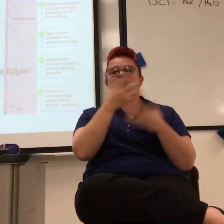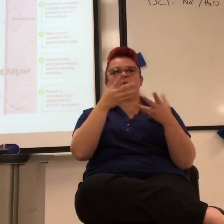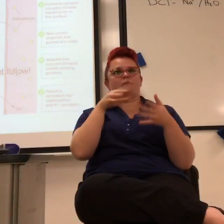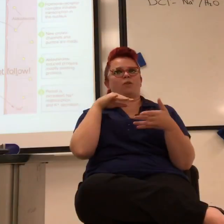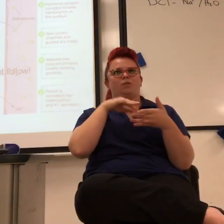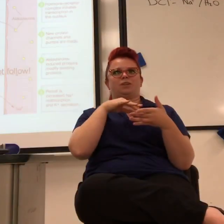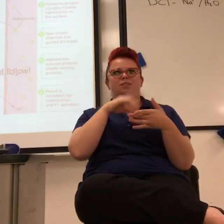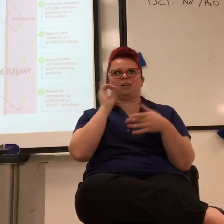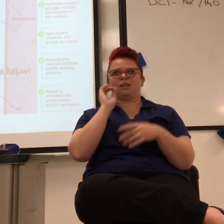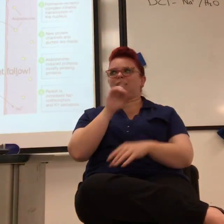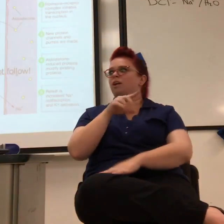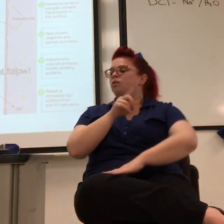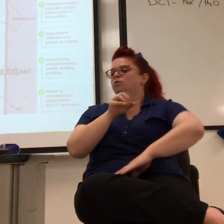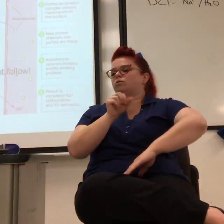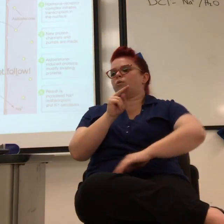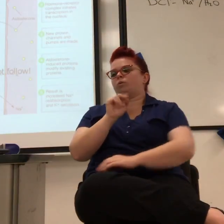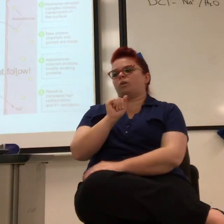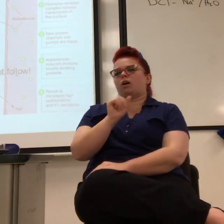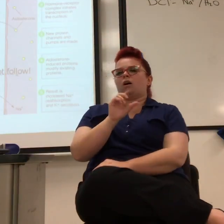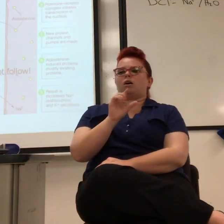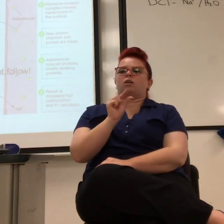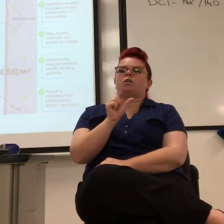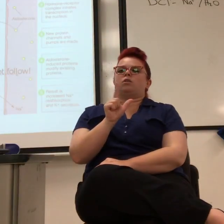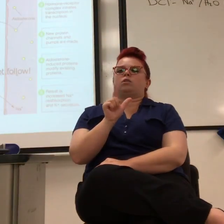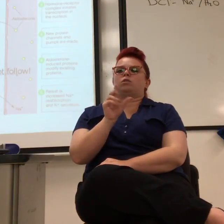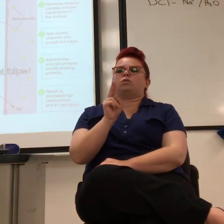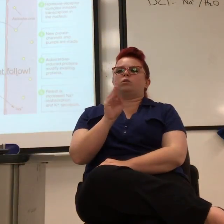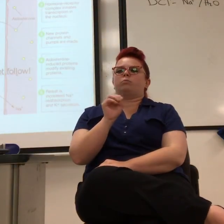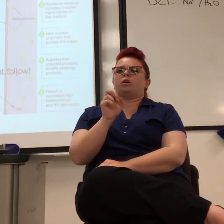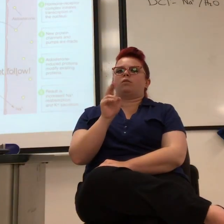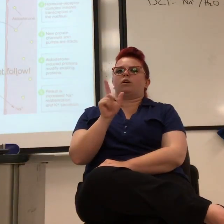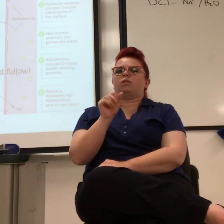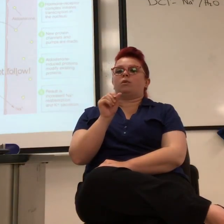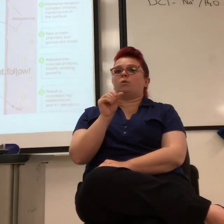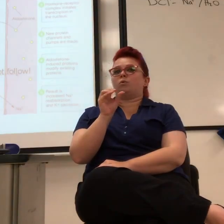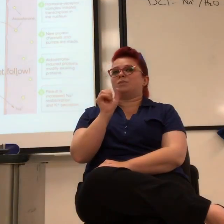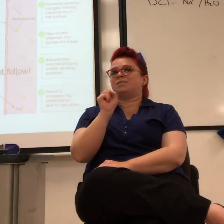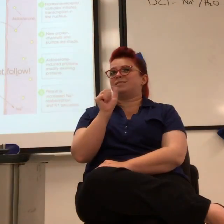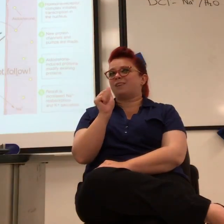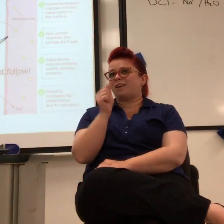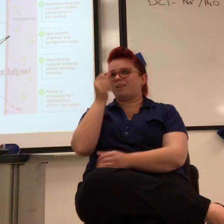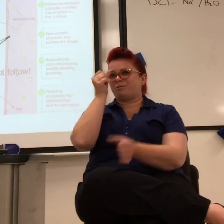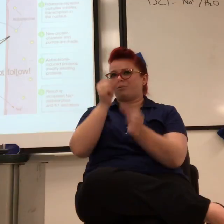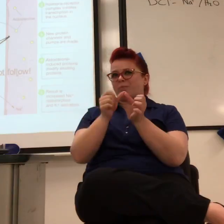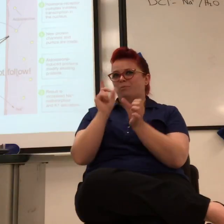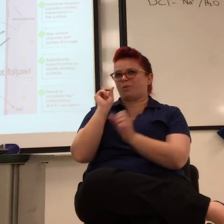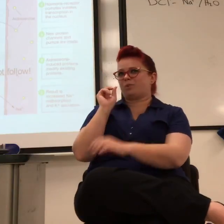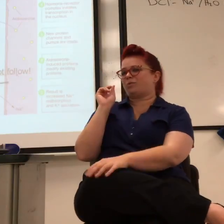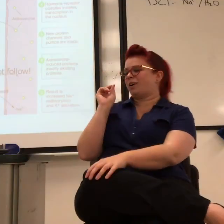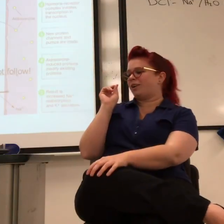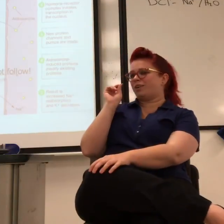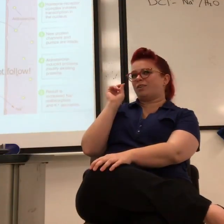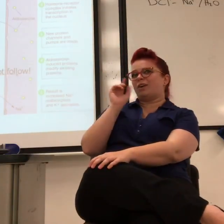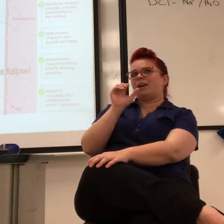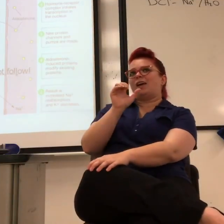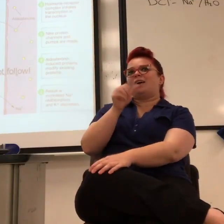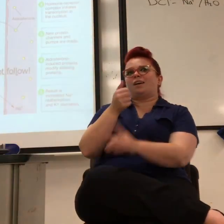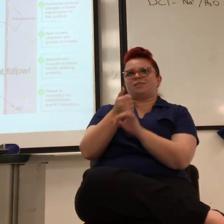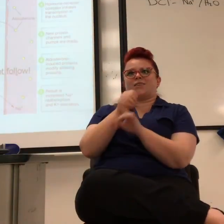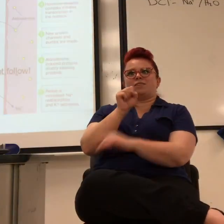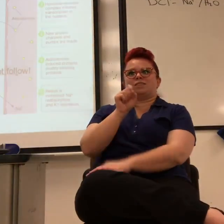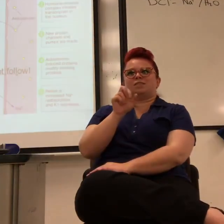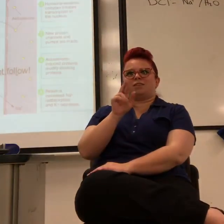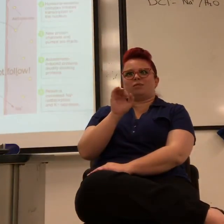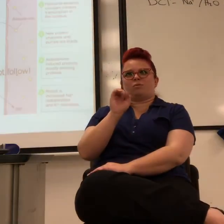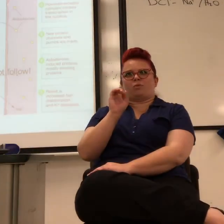Zona glomerulosa. Well, remember that. Is it coming back? Zona glomerulosa, here it is. It's a steroid, and it